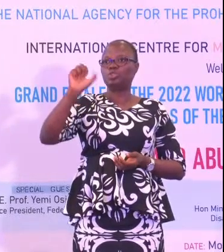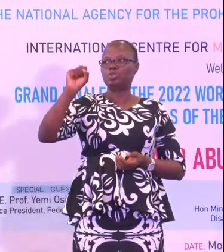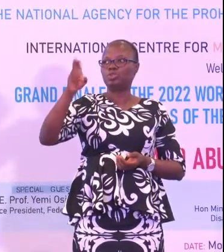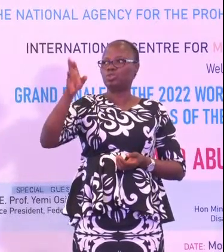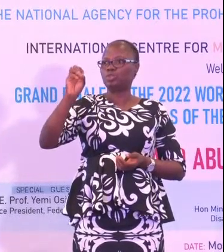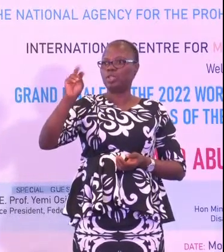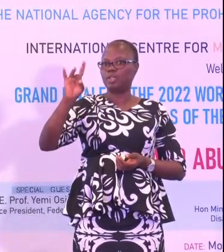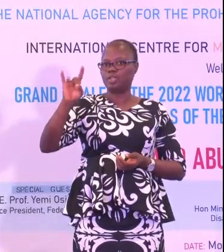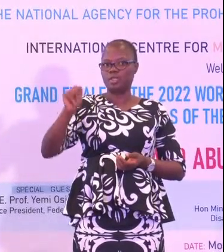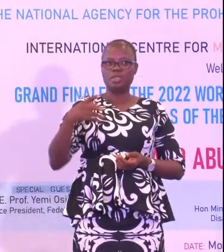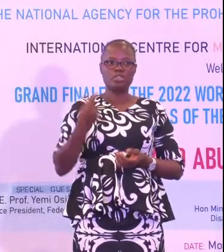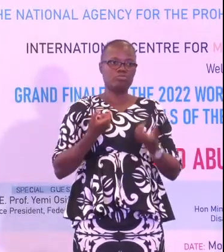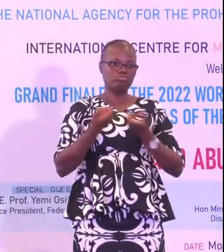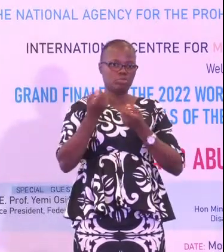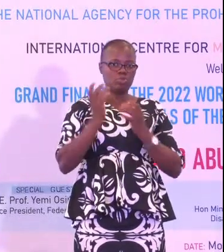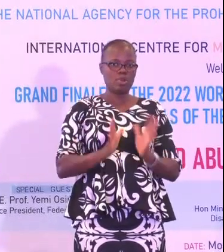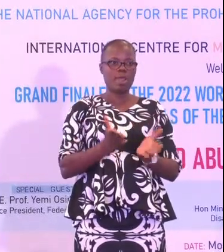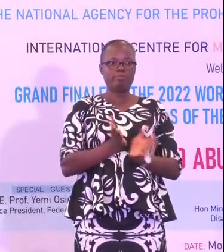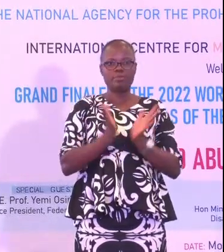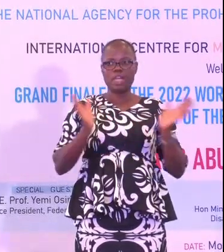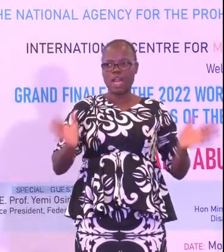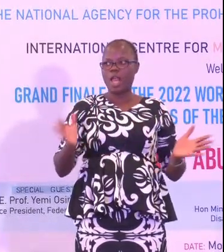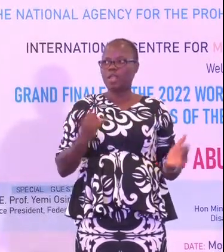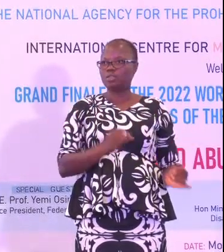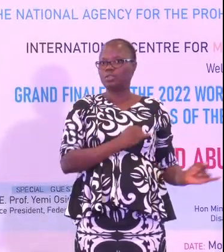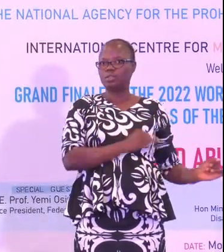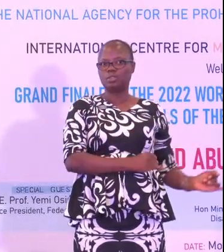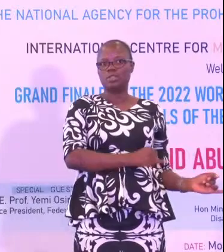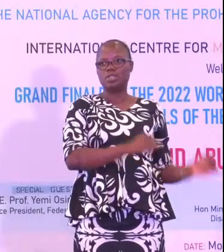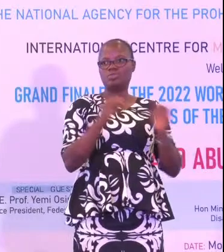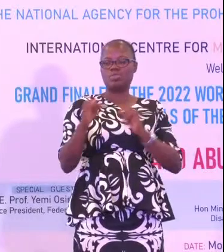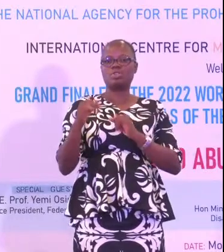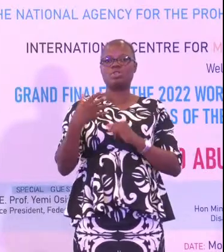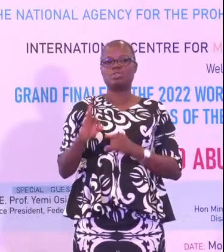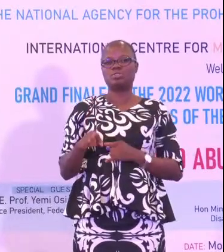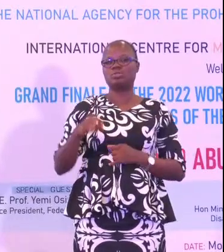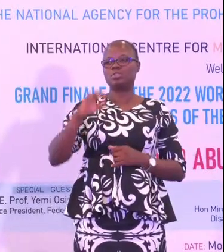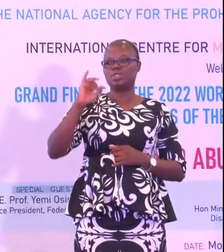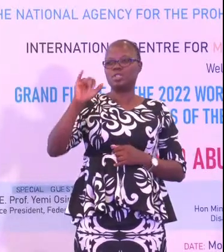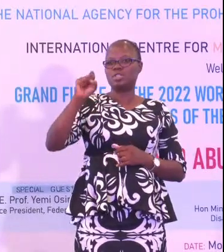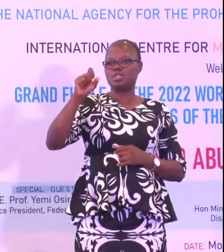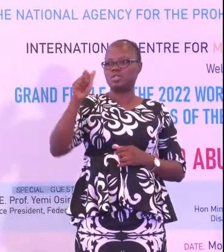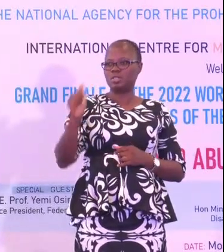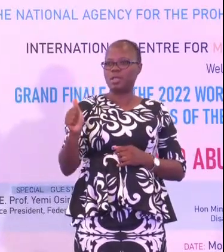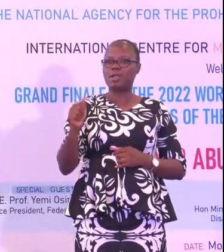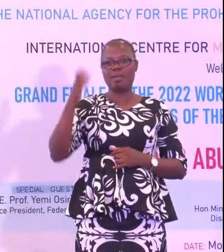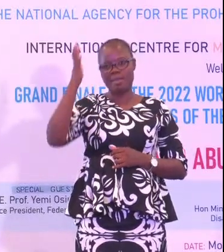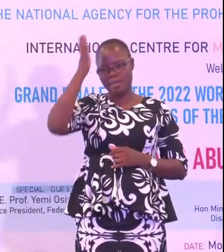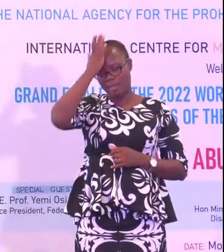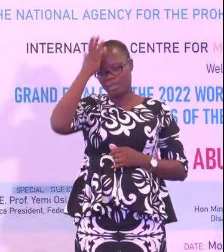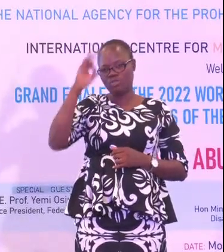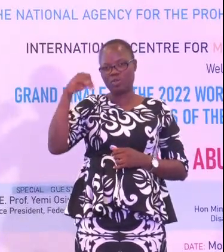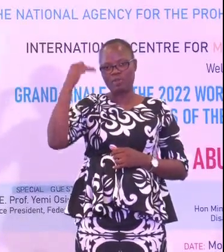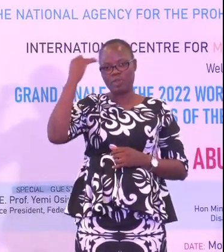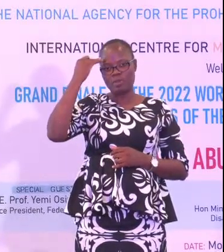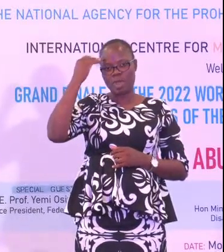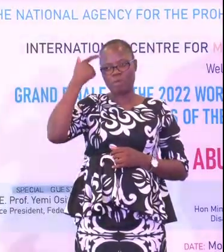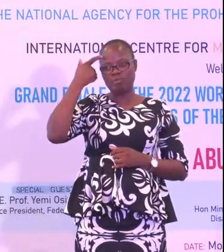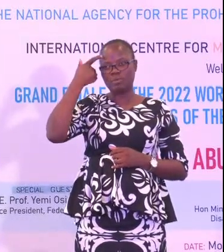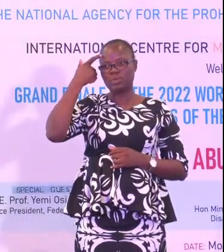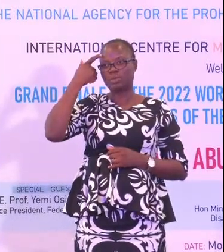the Controller General Immigrations, Issa Jerry, and heads of federal